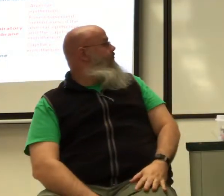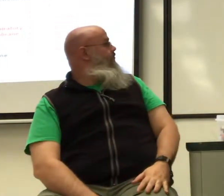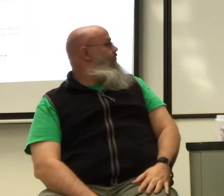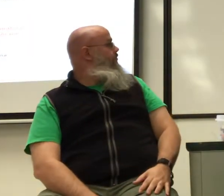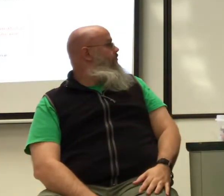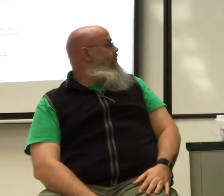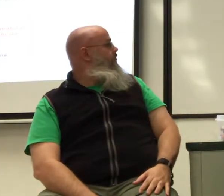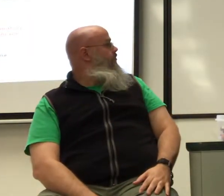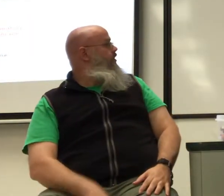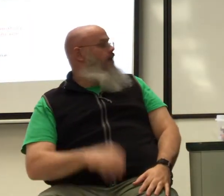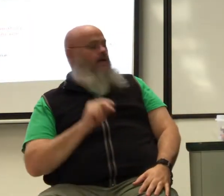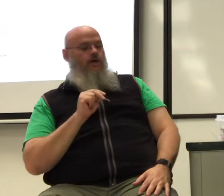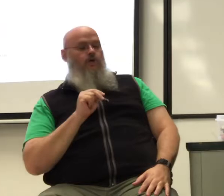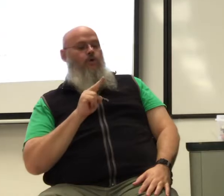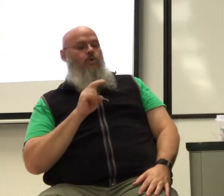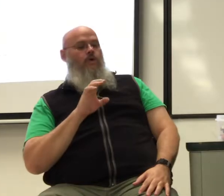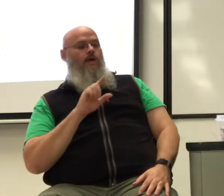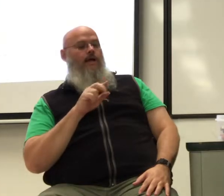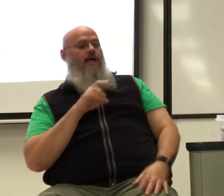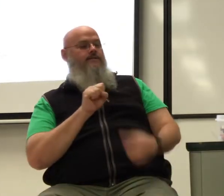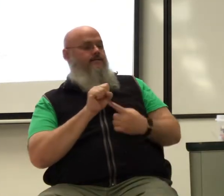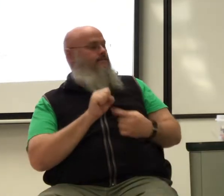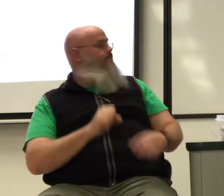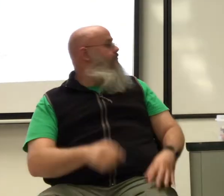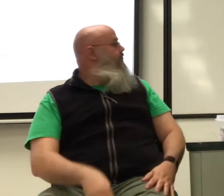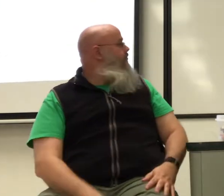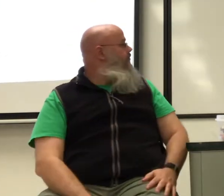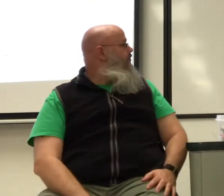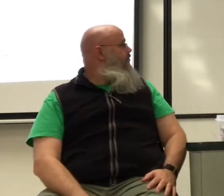Nucleus is down there.